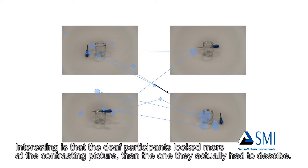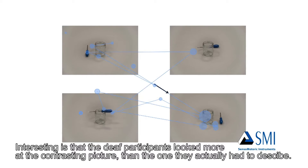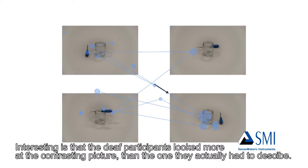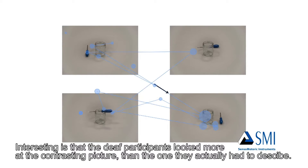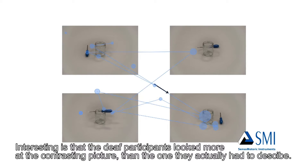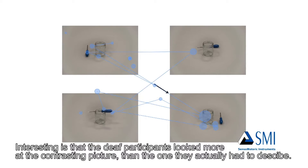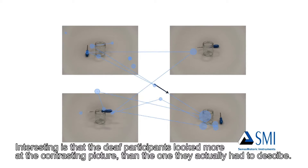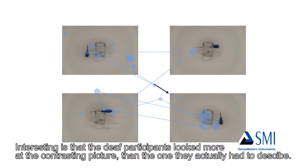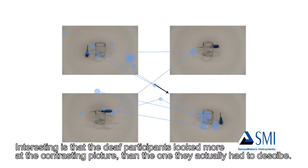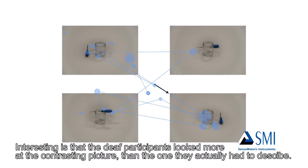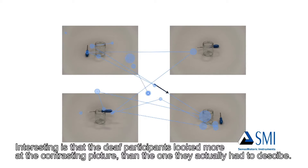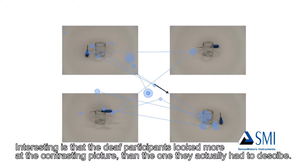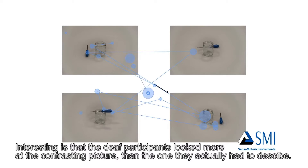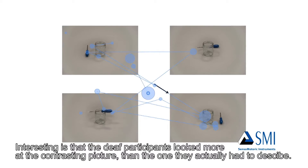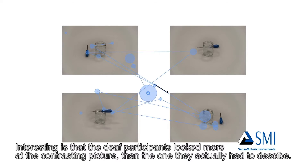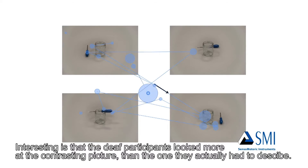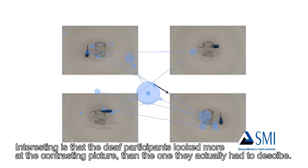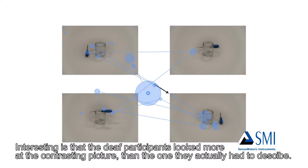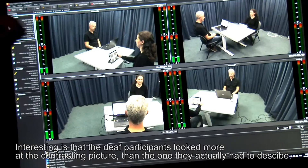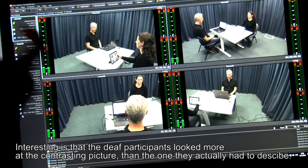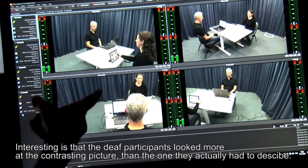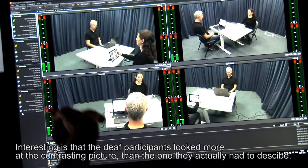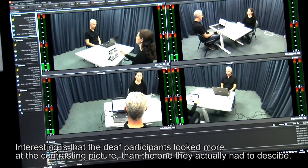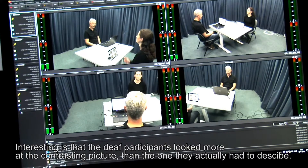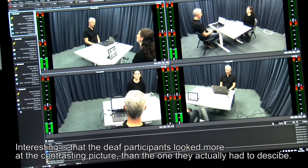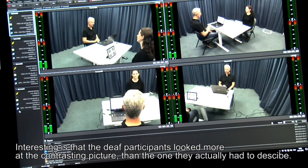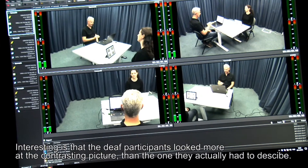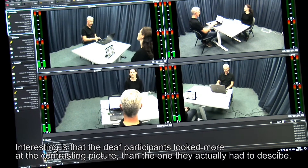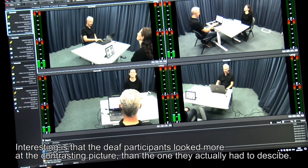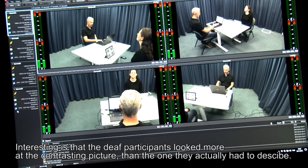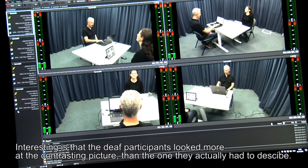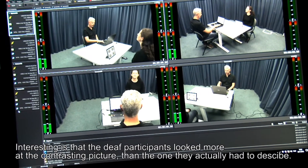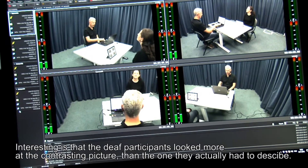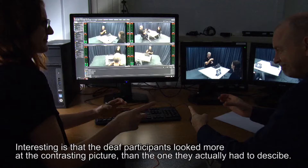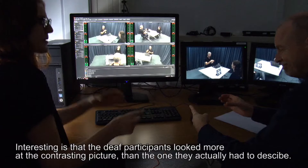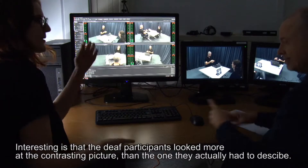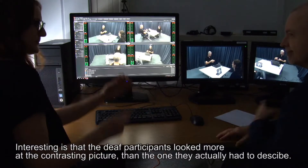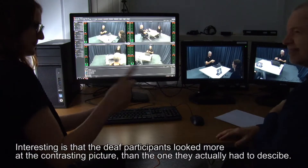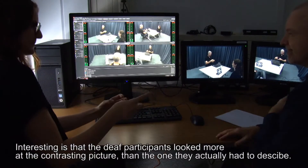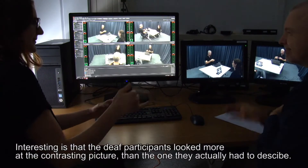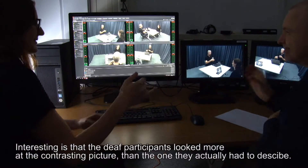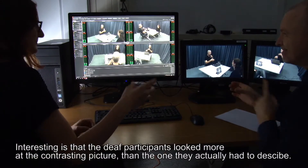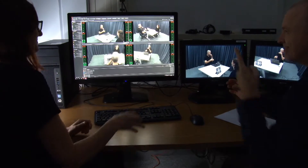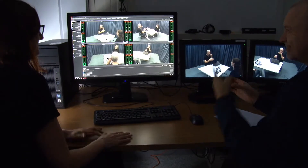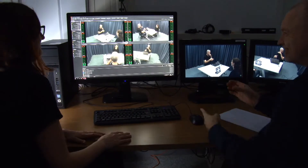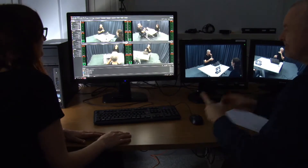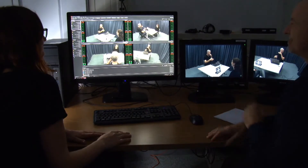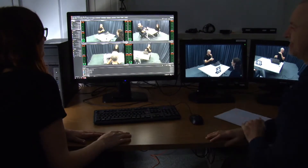is that my deaf signing participants looked at the other contrasting picture more compared to the one they actually had to